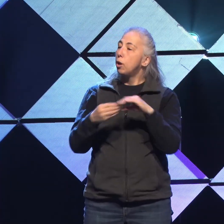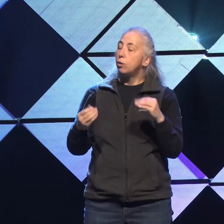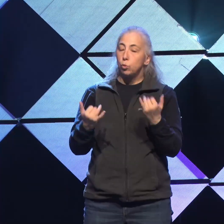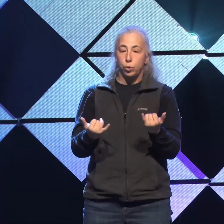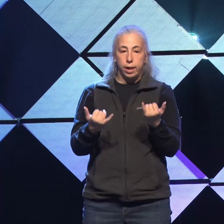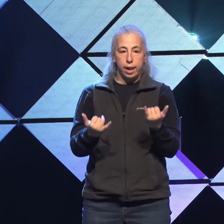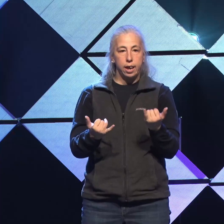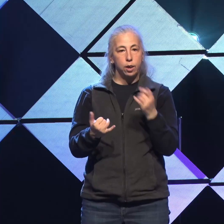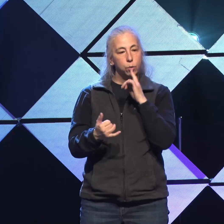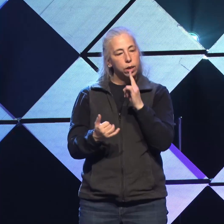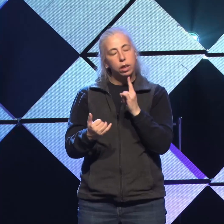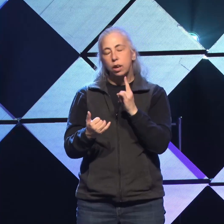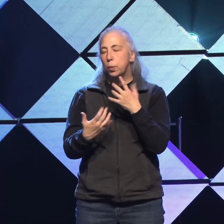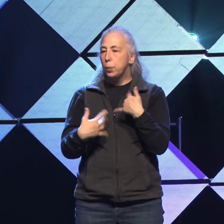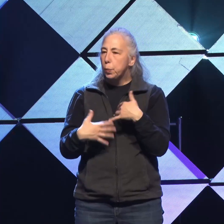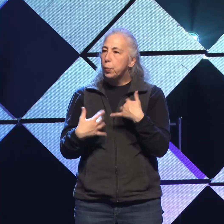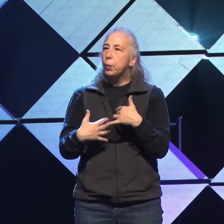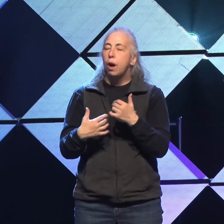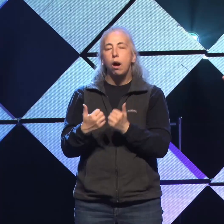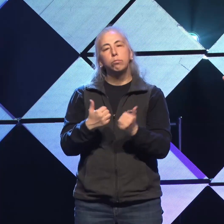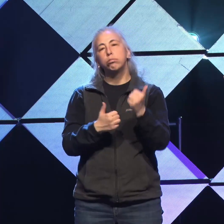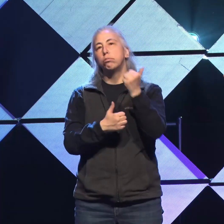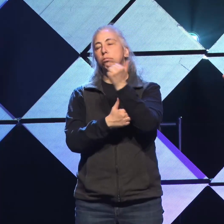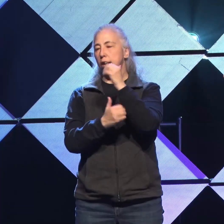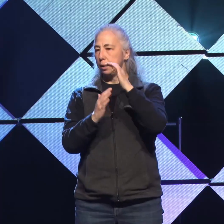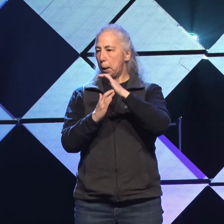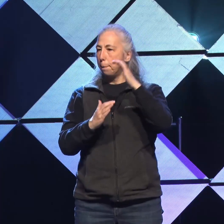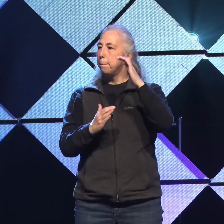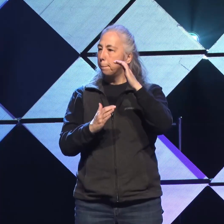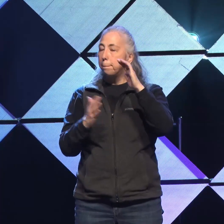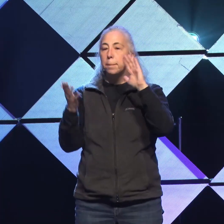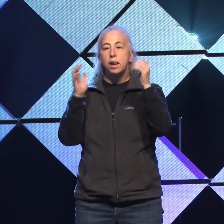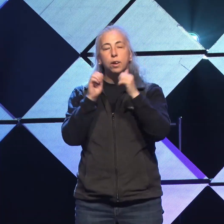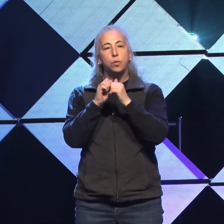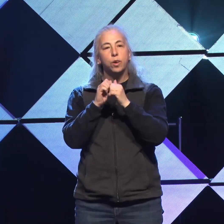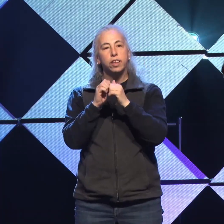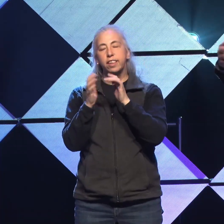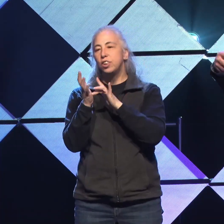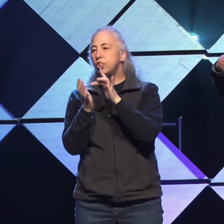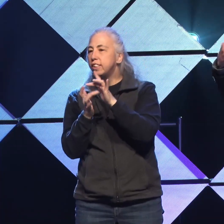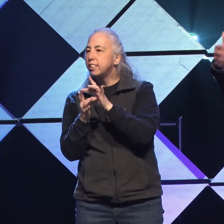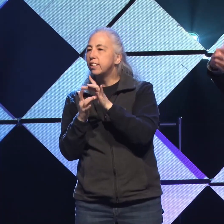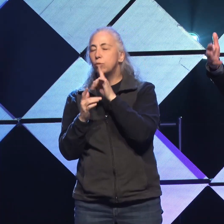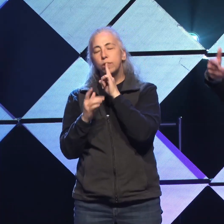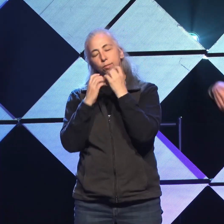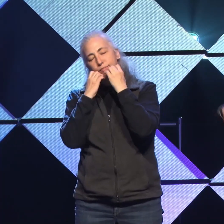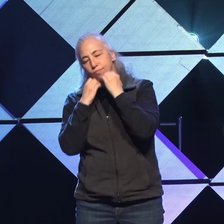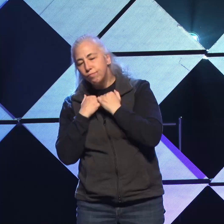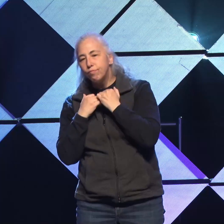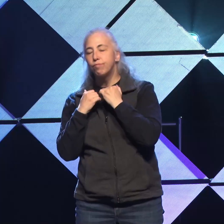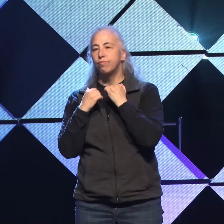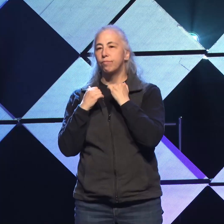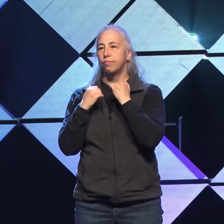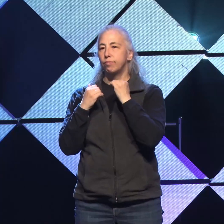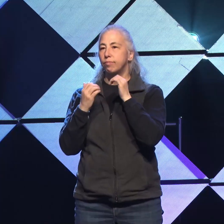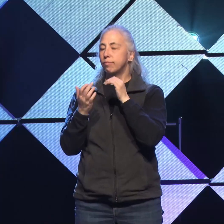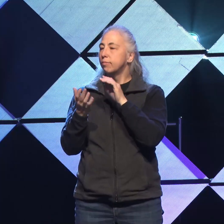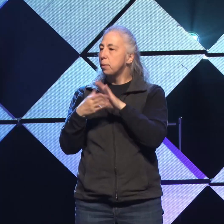it ranks right up there with Jesus' most known, most loved parables, like the Good Samaritan or the prodigal